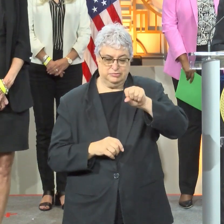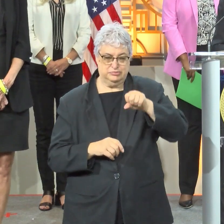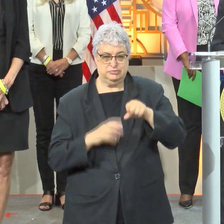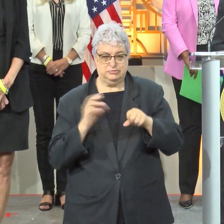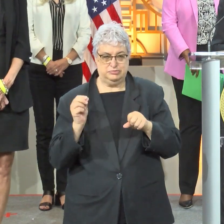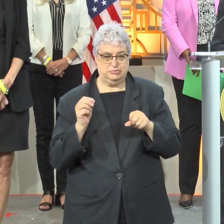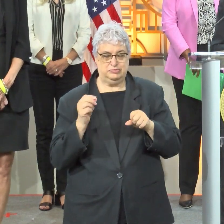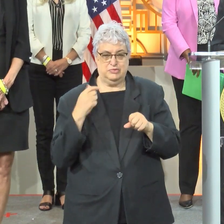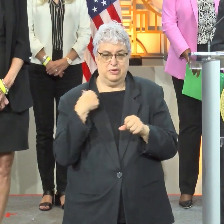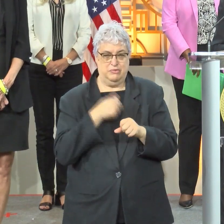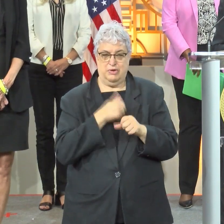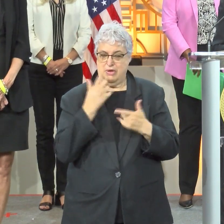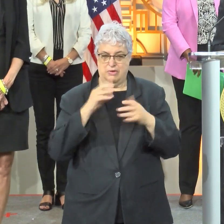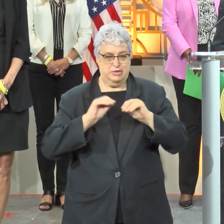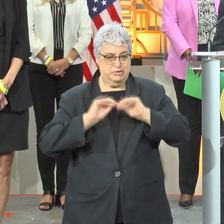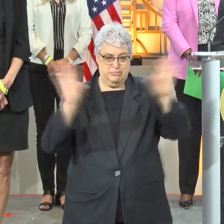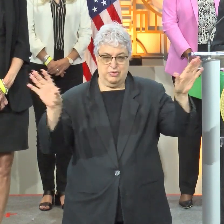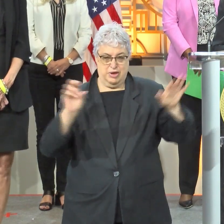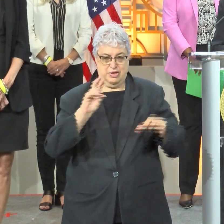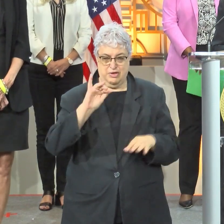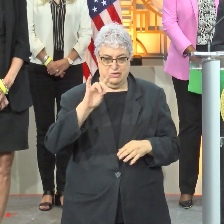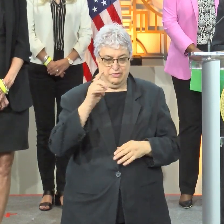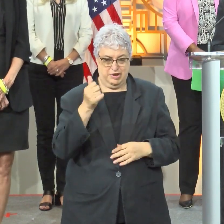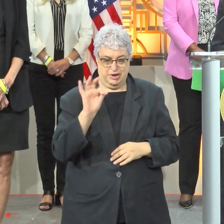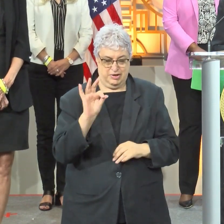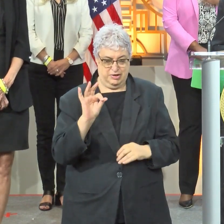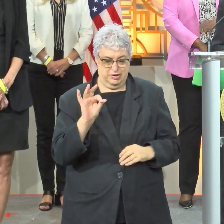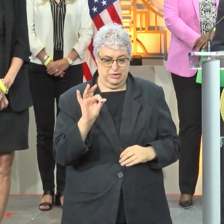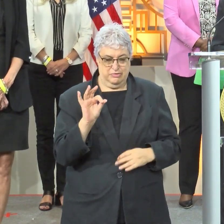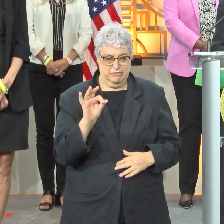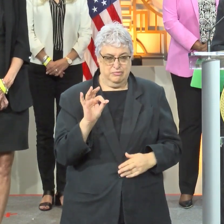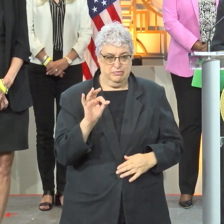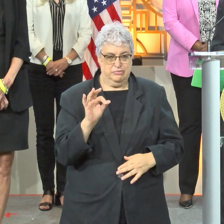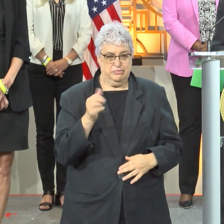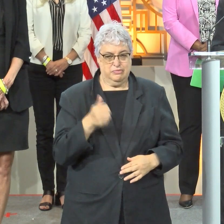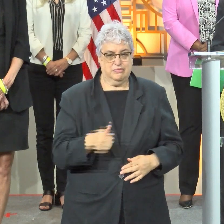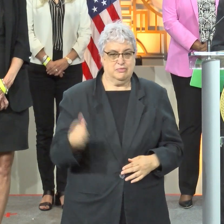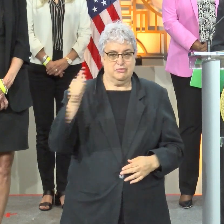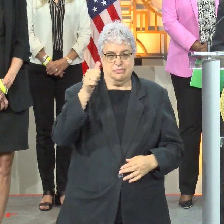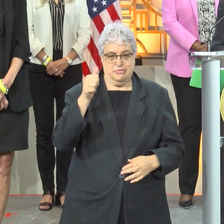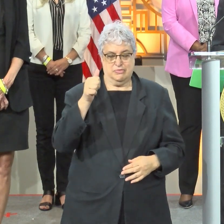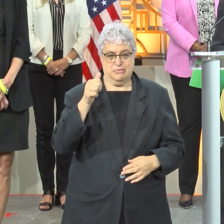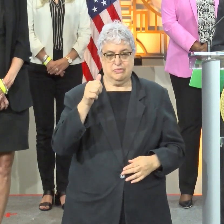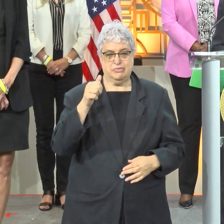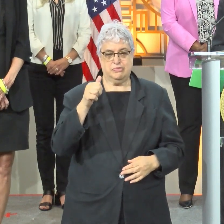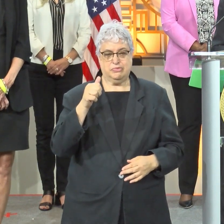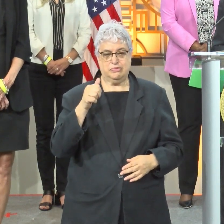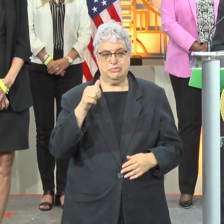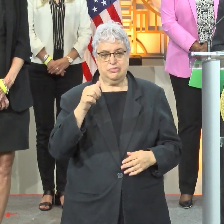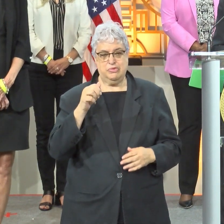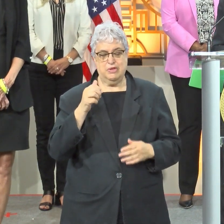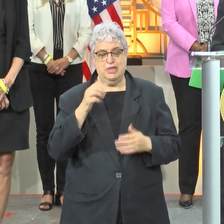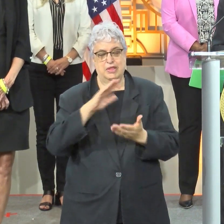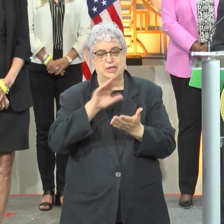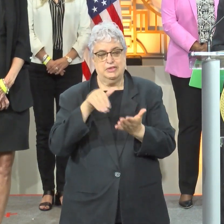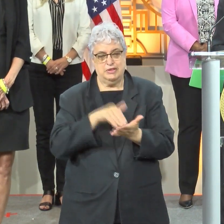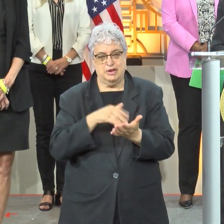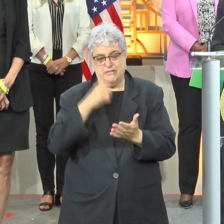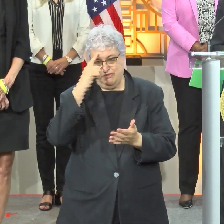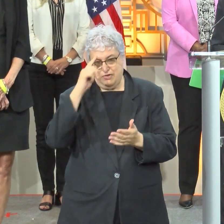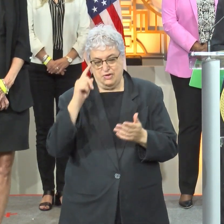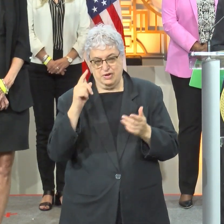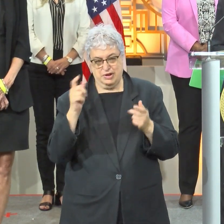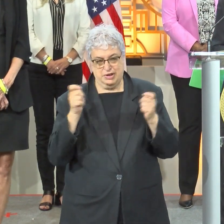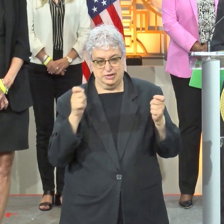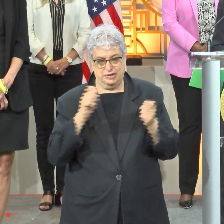the fight against the spread of COVID-19. In fact, the head of the U.S. Centers for Disease Control and